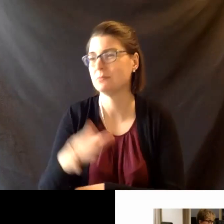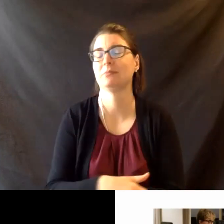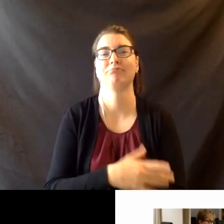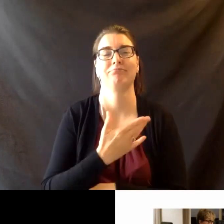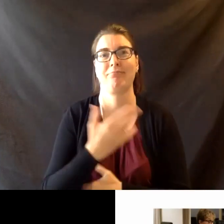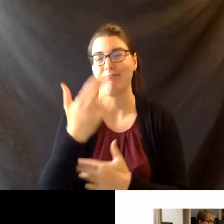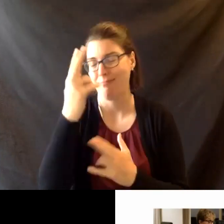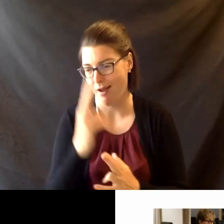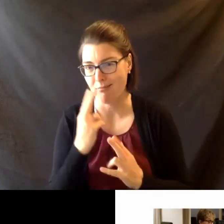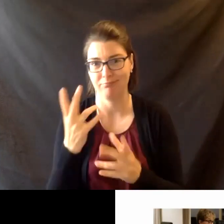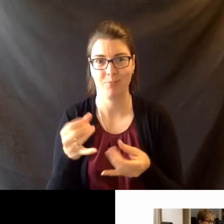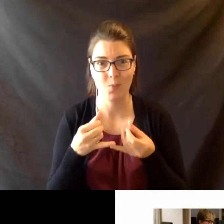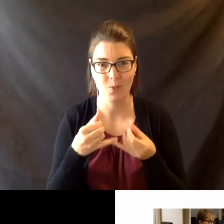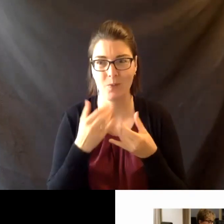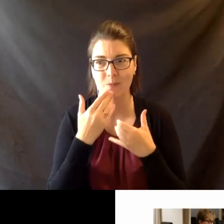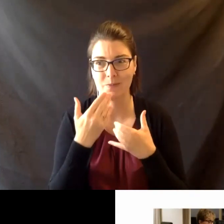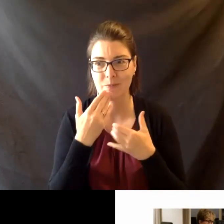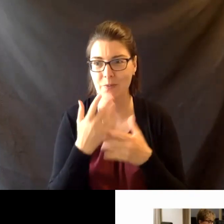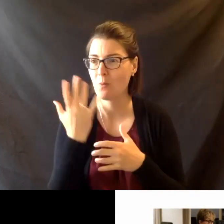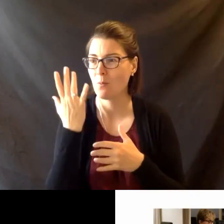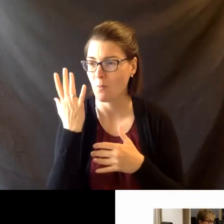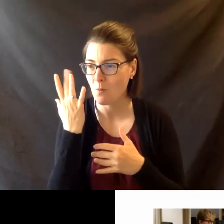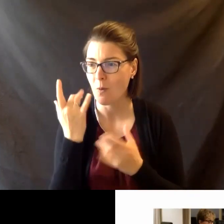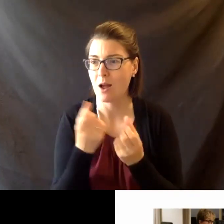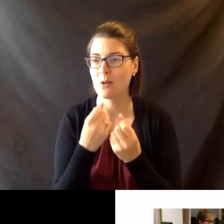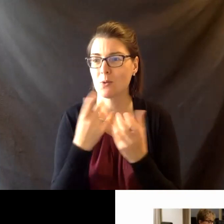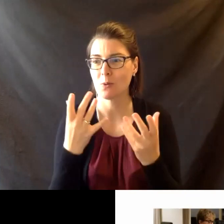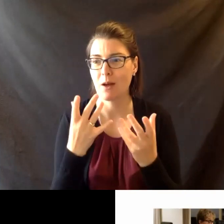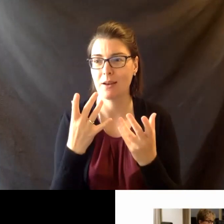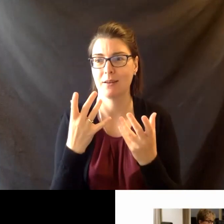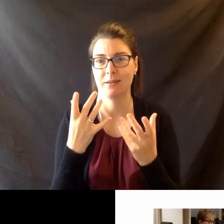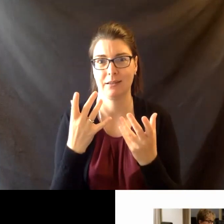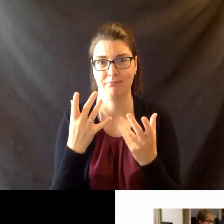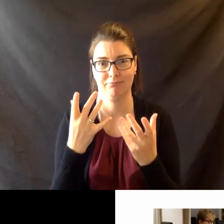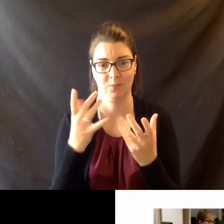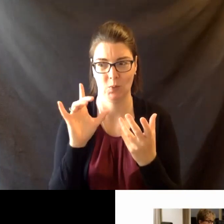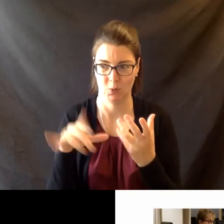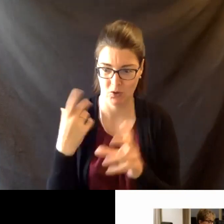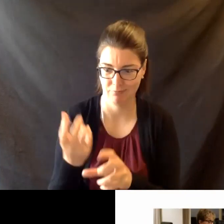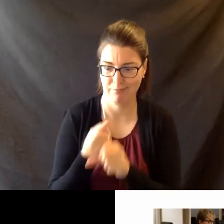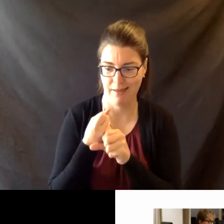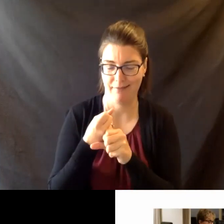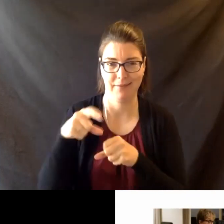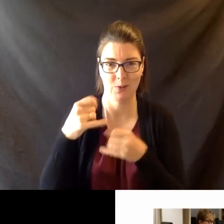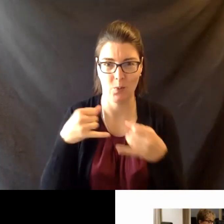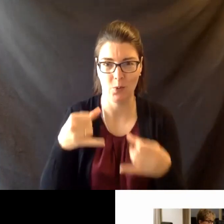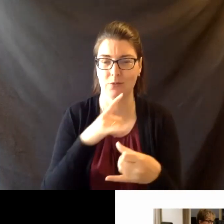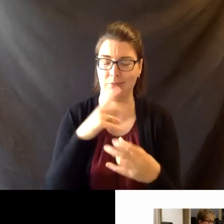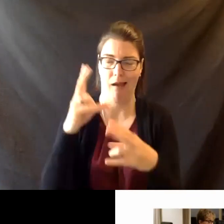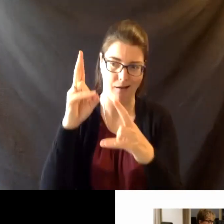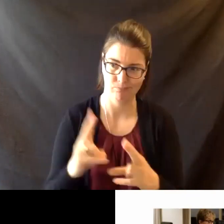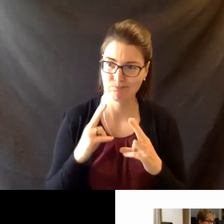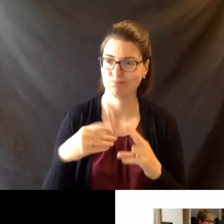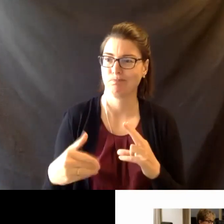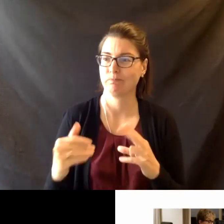this award, in large part because there are so many deserving and extraordinary scholars at York. So this really is an honor.